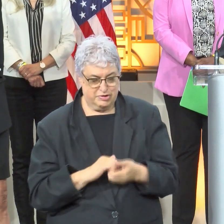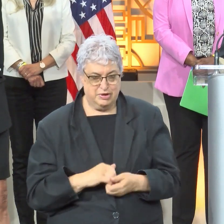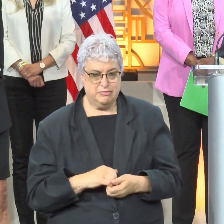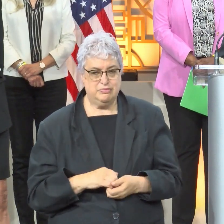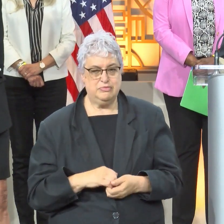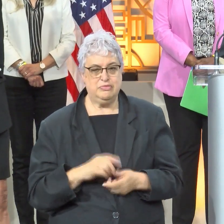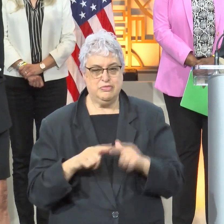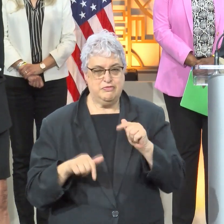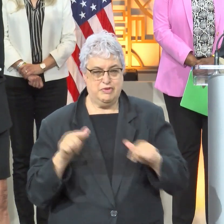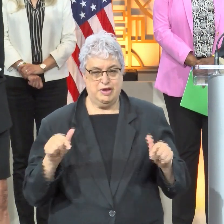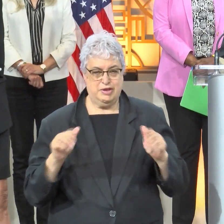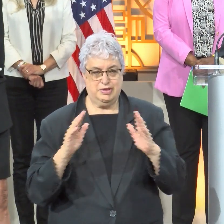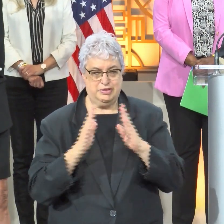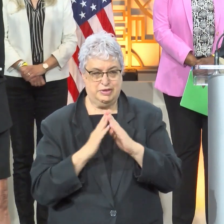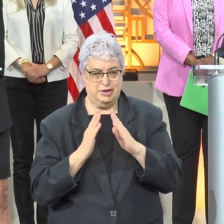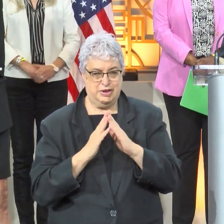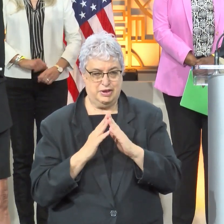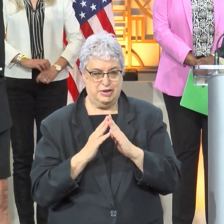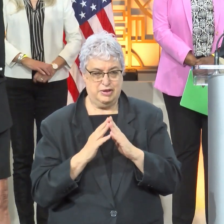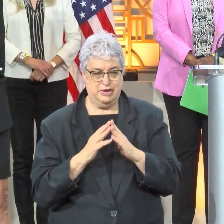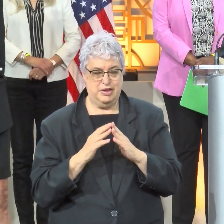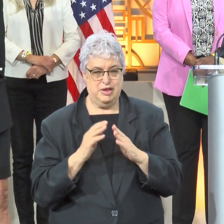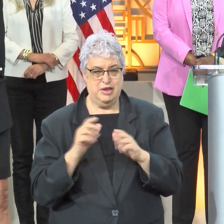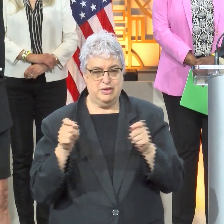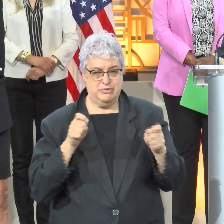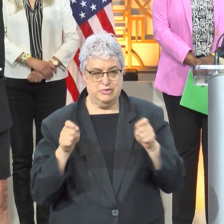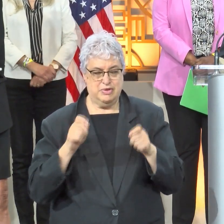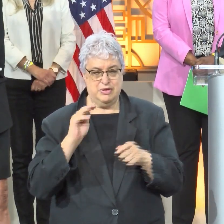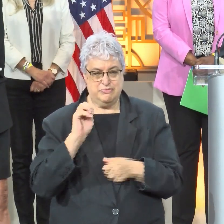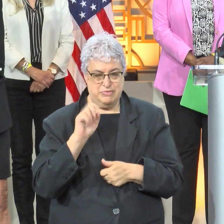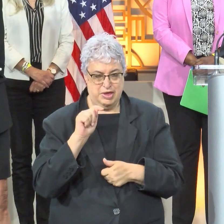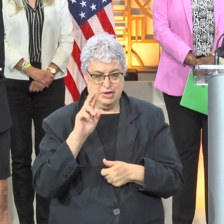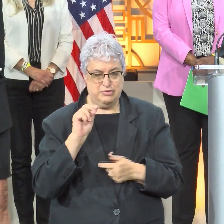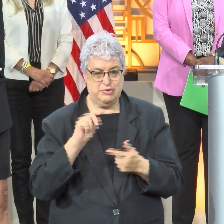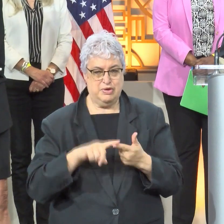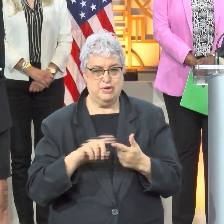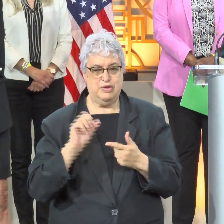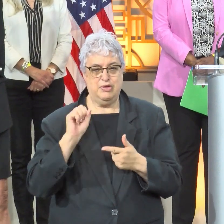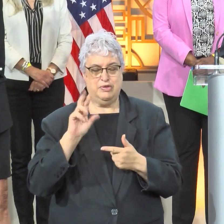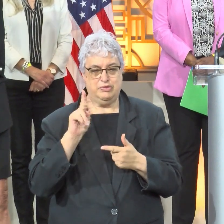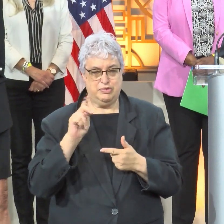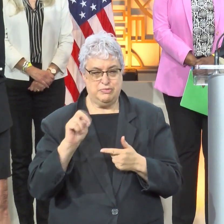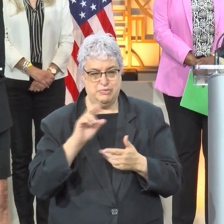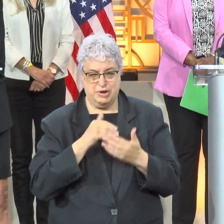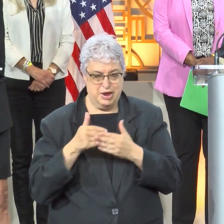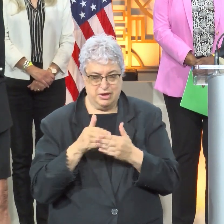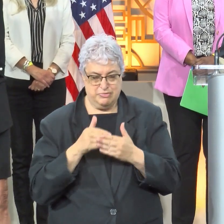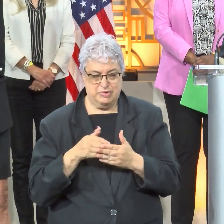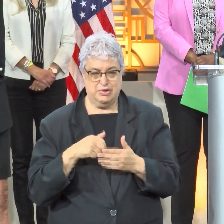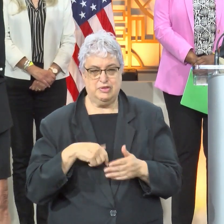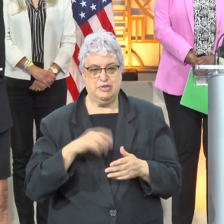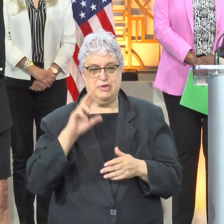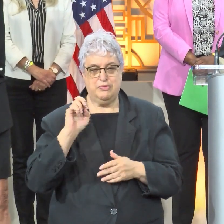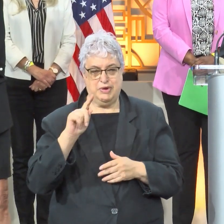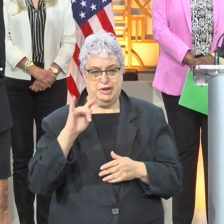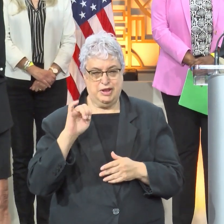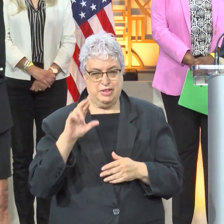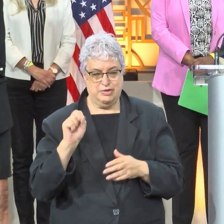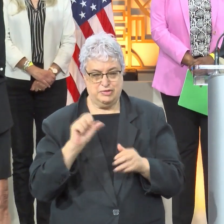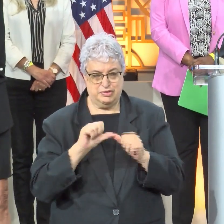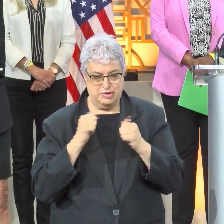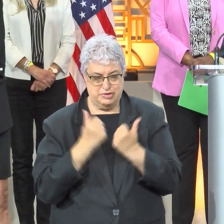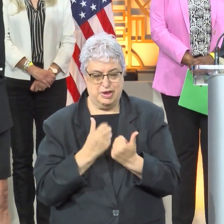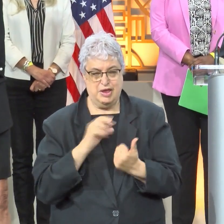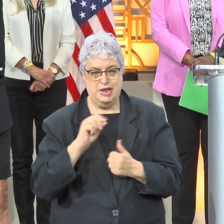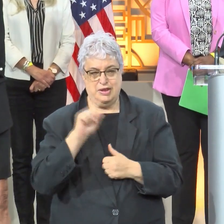the various city TERS and management districts, Metro, the Super Neighborhood Alliance, the Retailers Association, Texas,